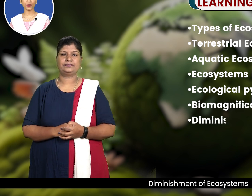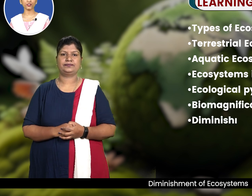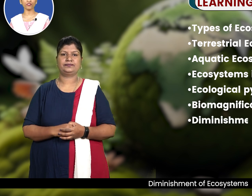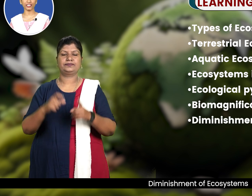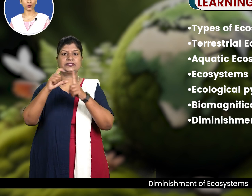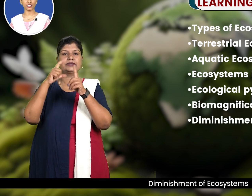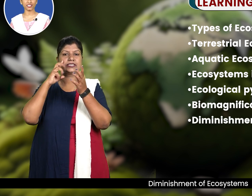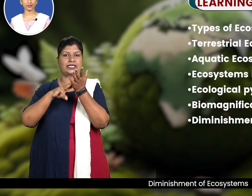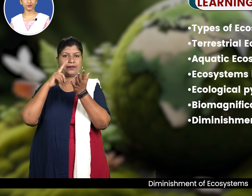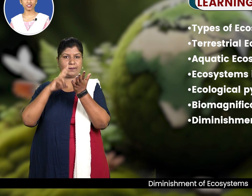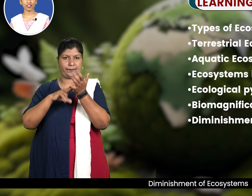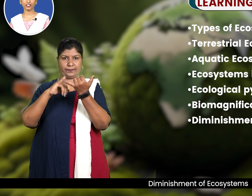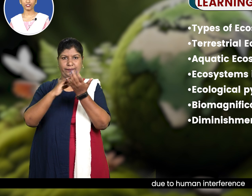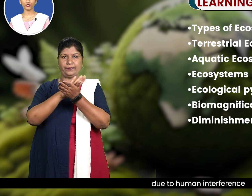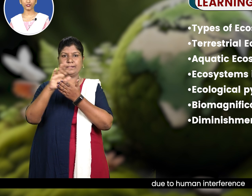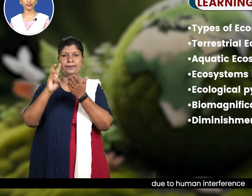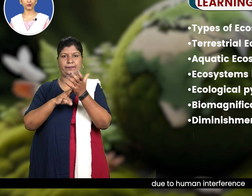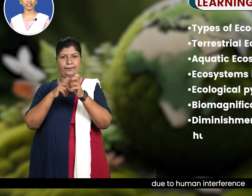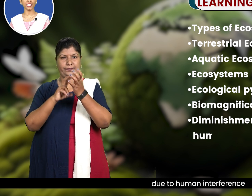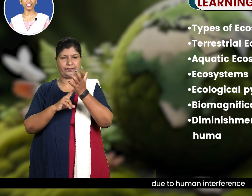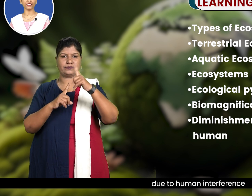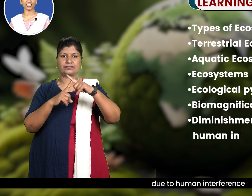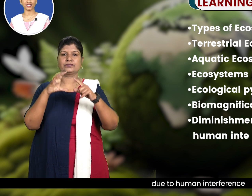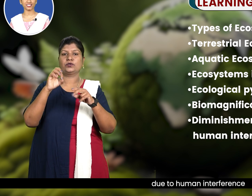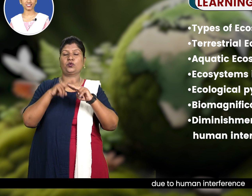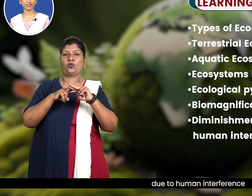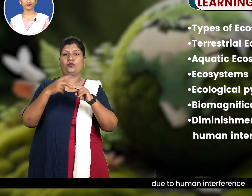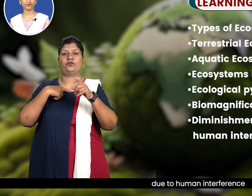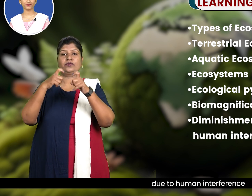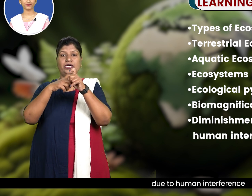diminishment of ecosystems due to human interference.